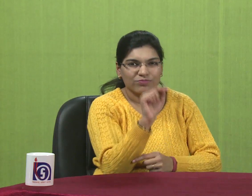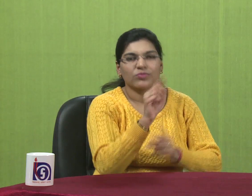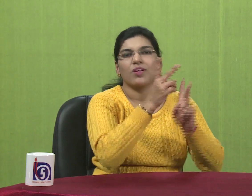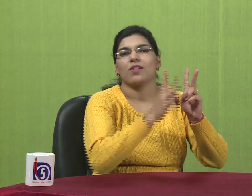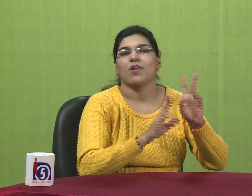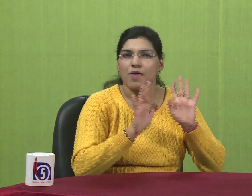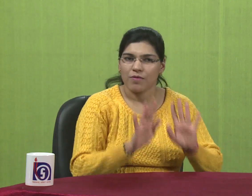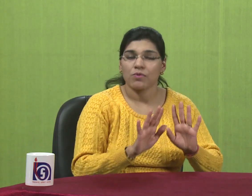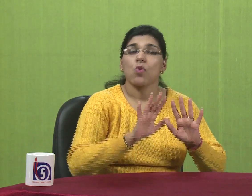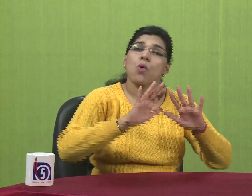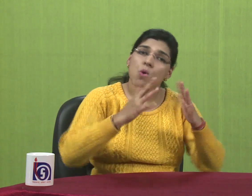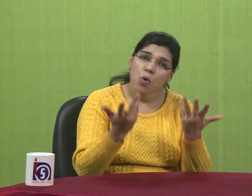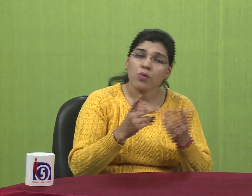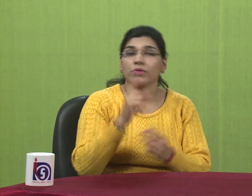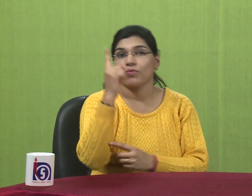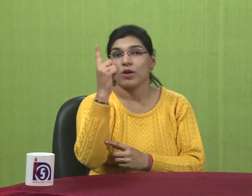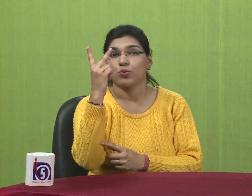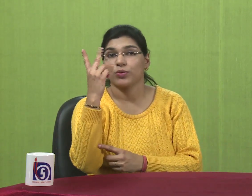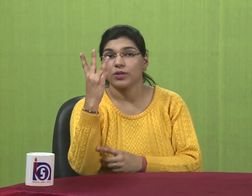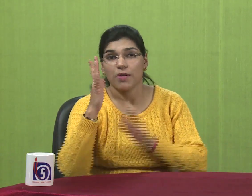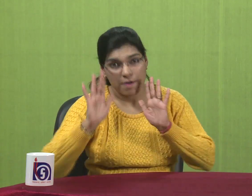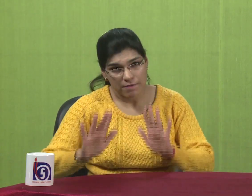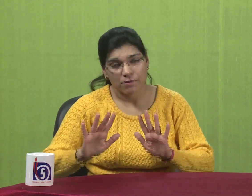Whatever you wish for in your content.